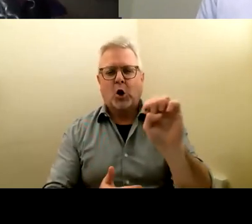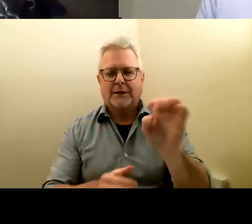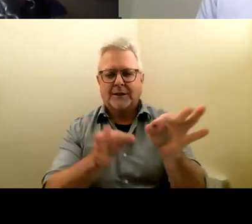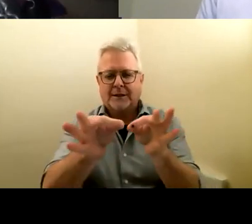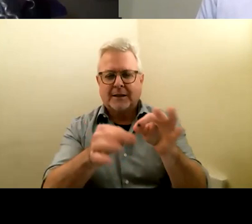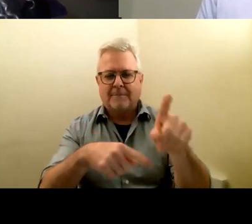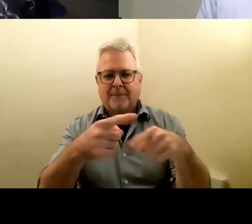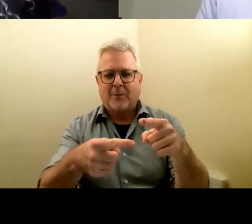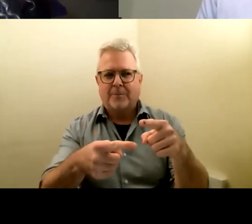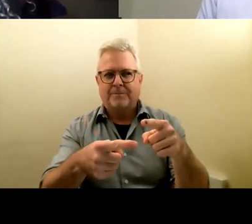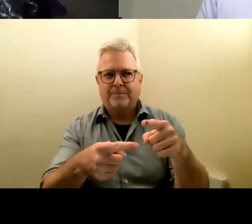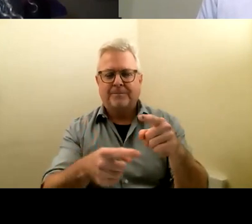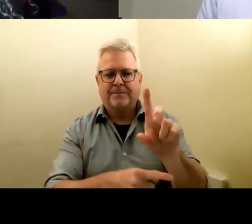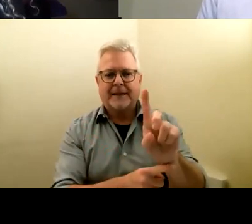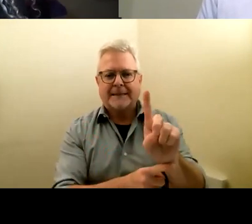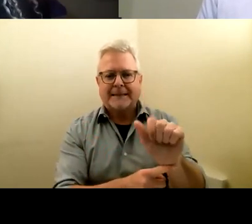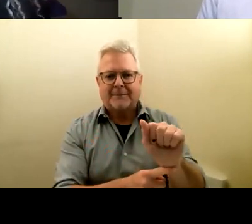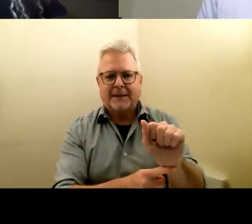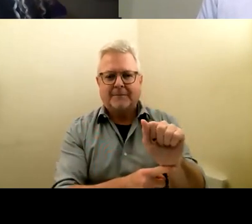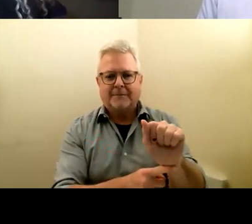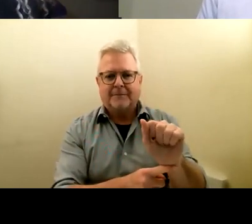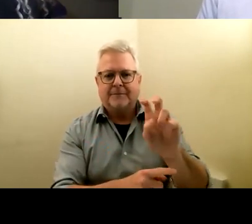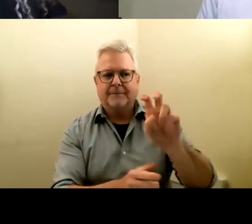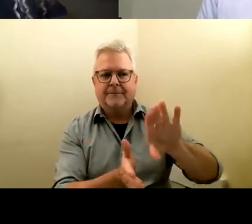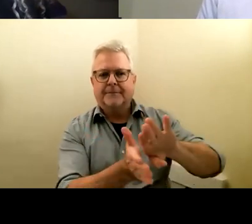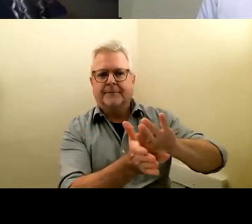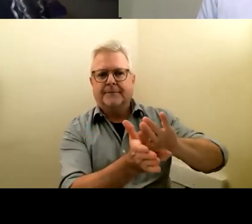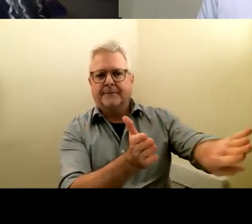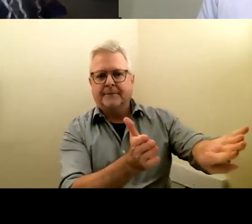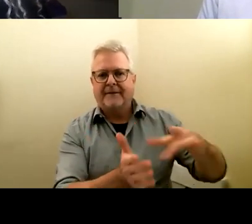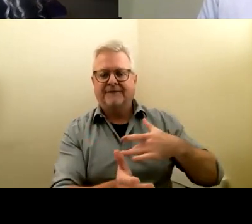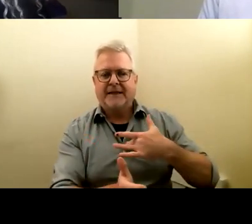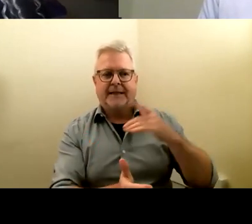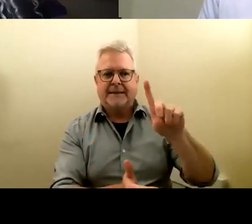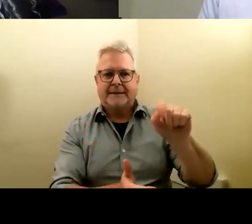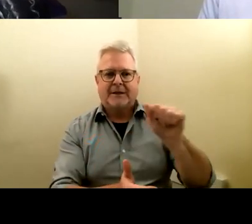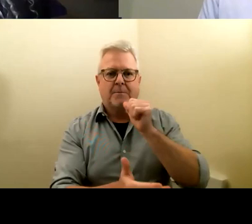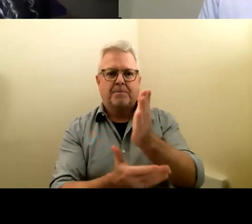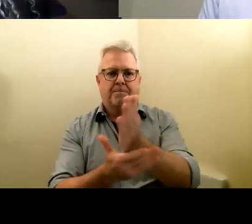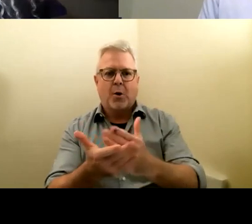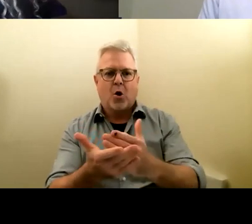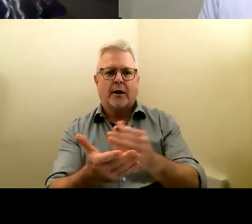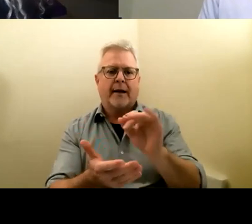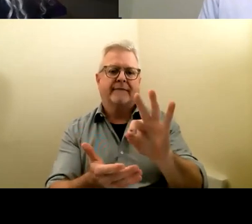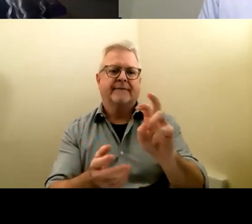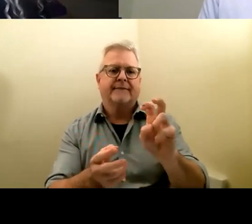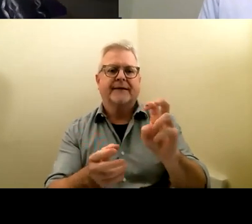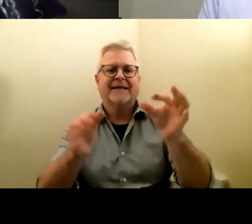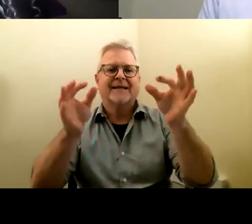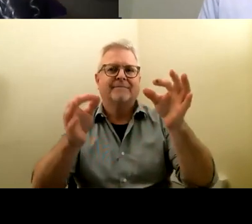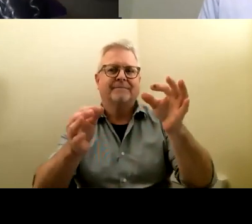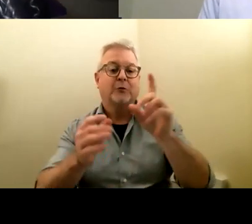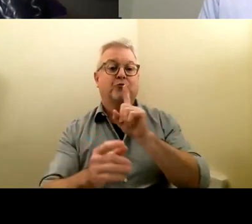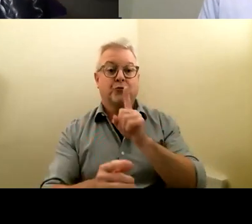up. And Ernest had explained about disabled populations being marginalized and